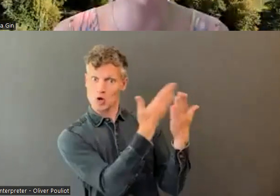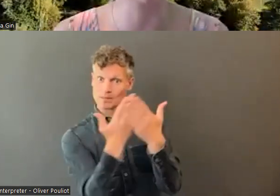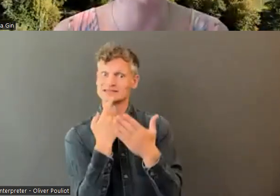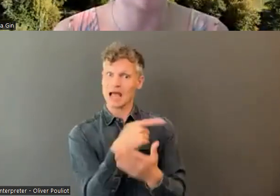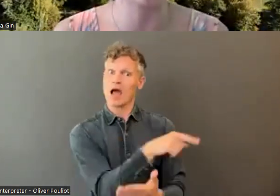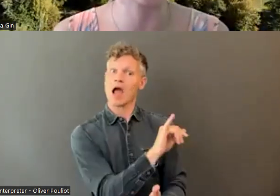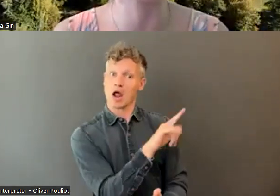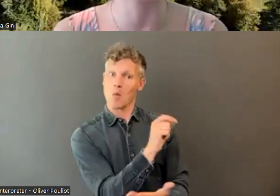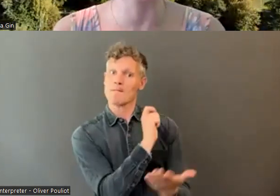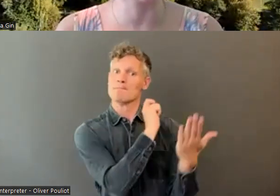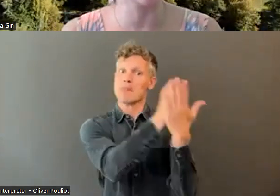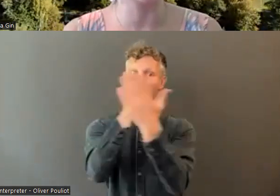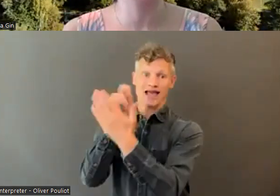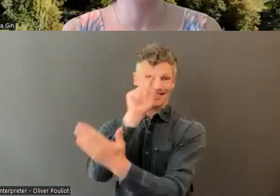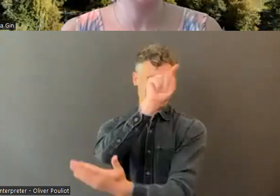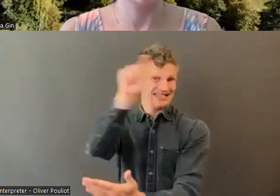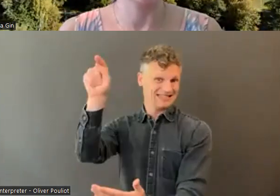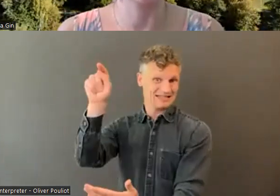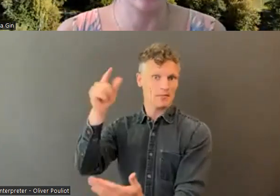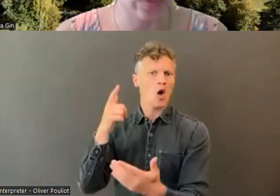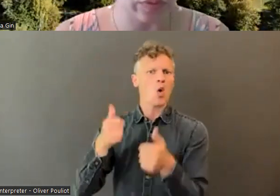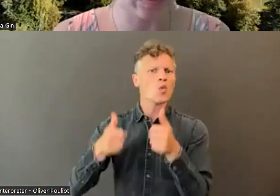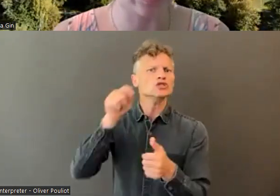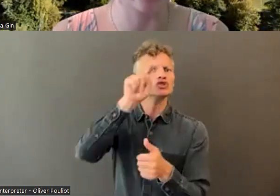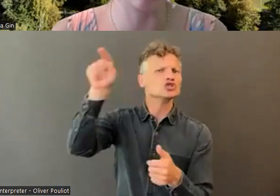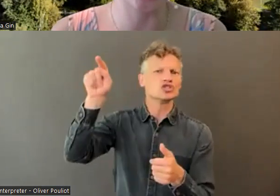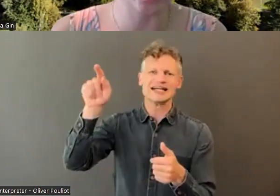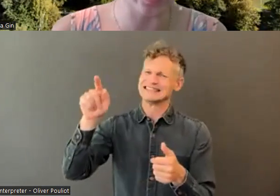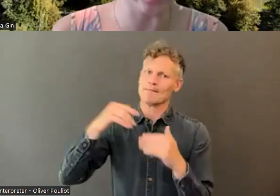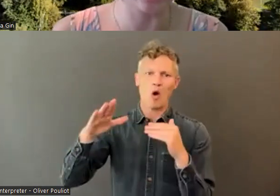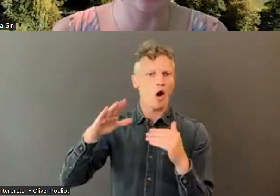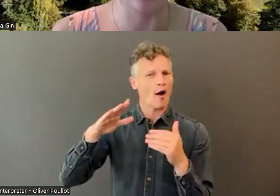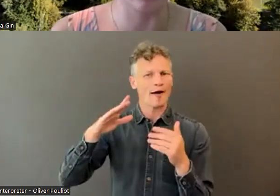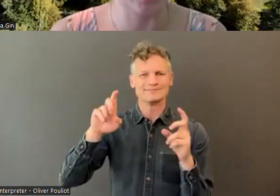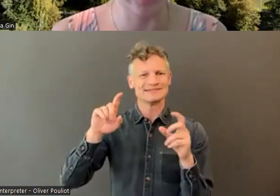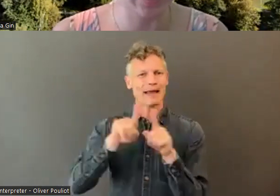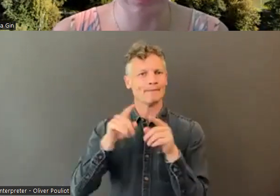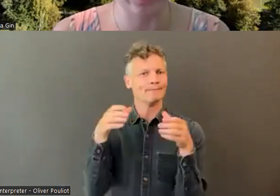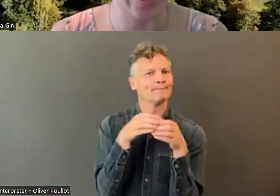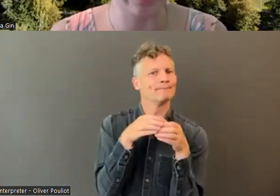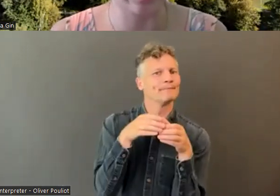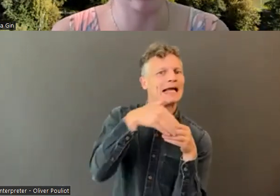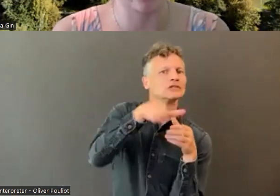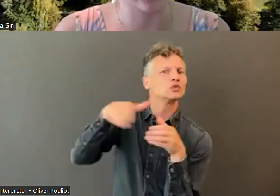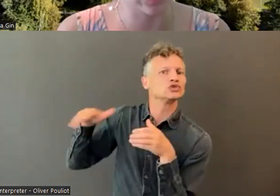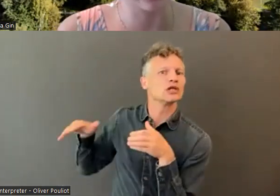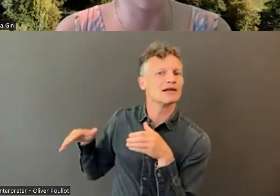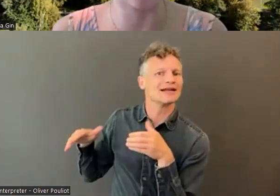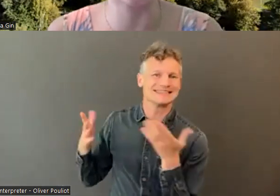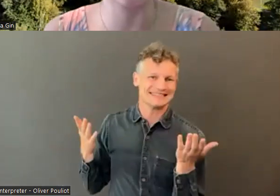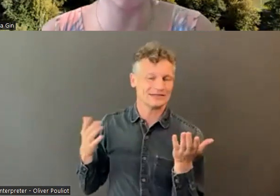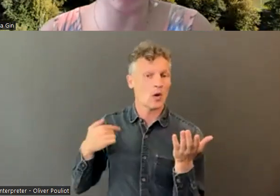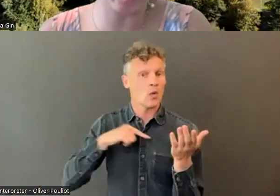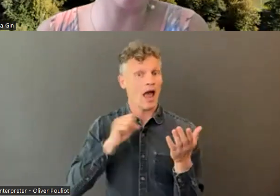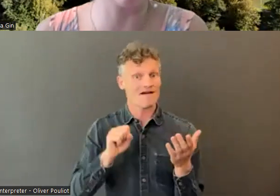consider the most at risk of exclusion? And so for those, we're trying to create tools, and Nitin was mentioning being really practical. It's creating tools and